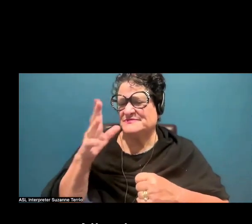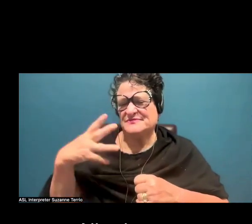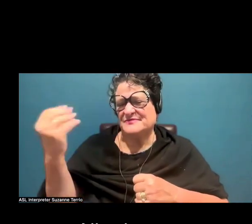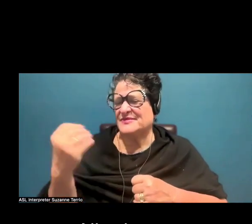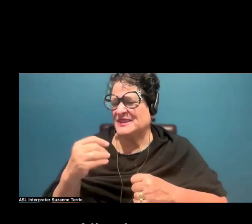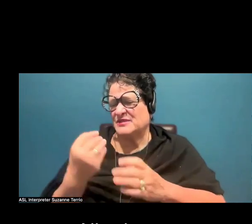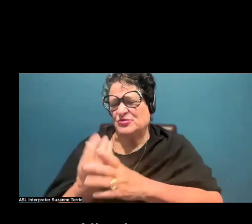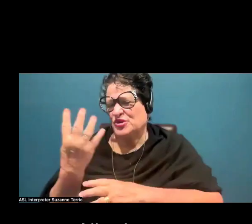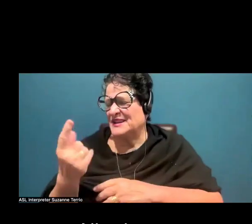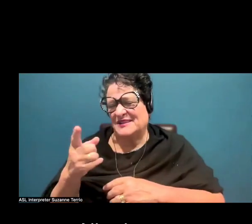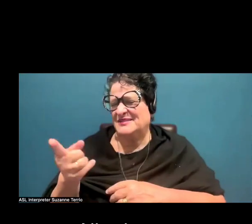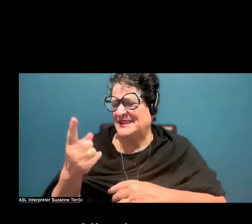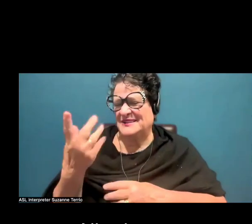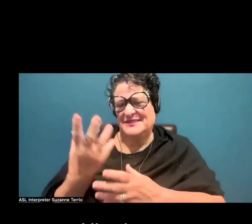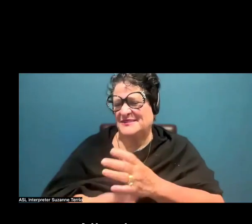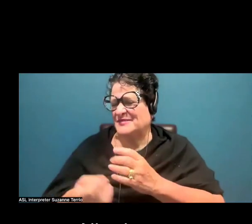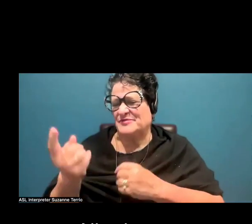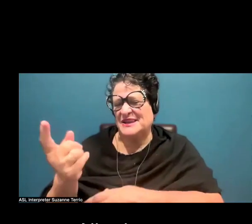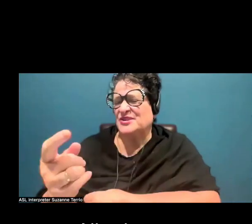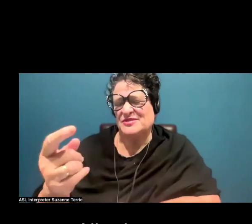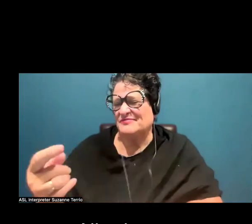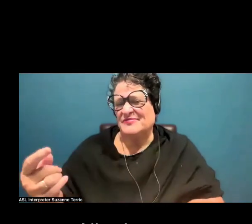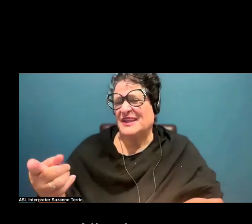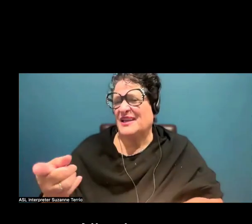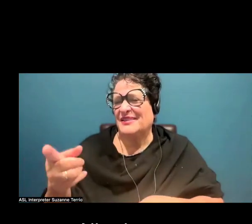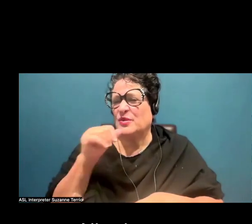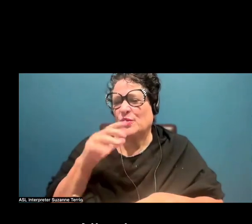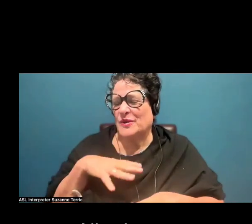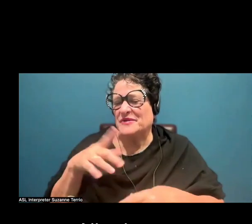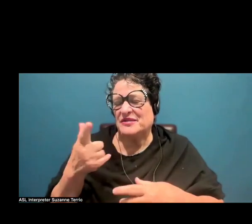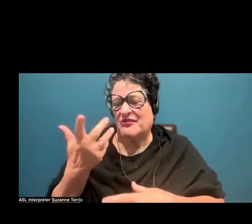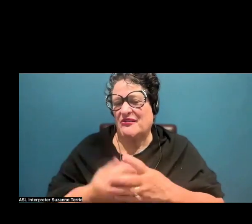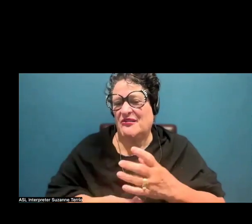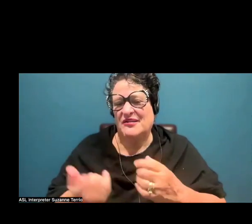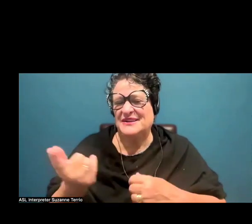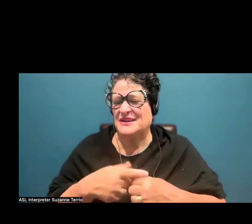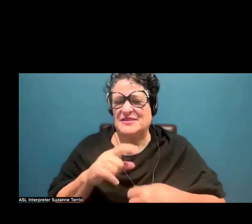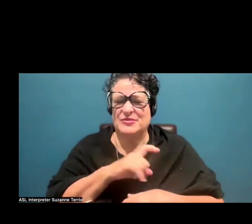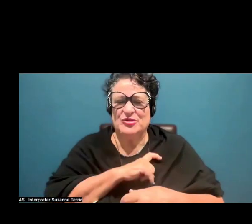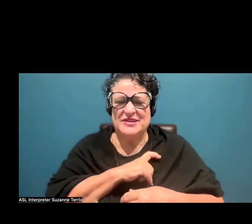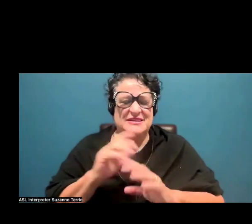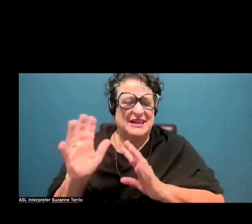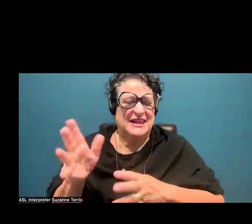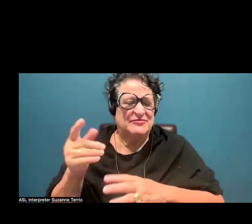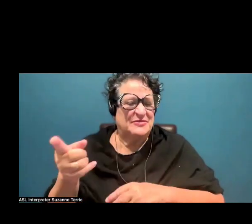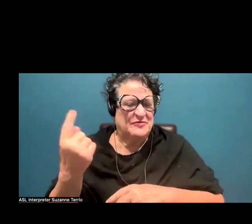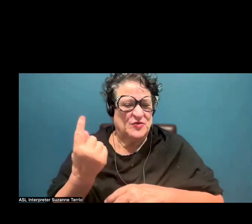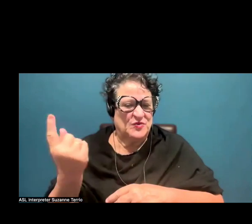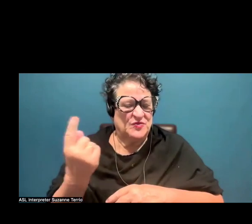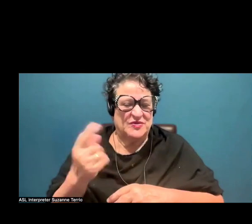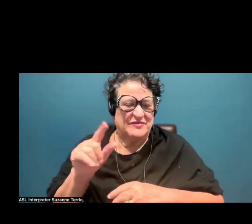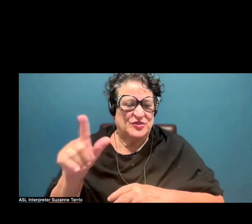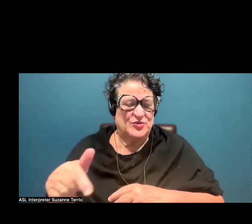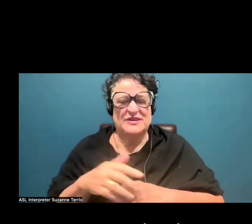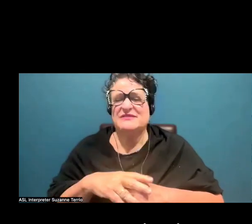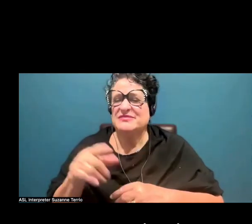Allard women gone by the time the cold came, and Kent so ruined by it that even the police left him alone after a while.